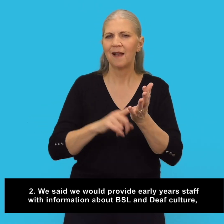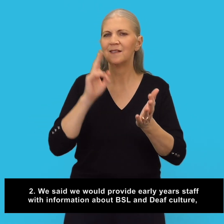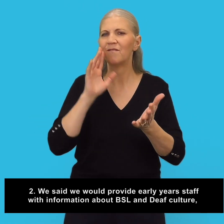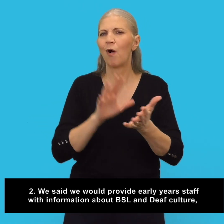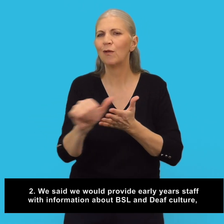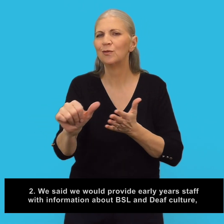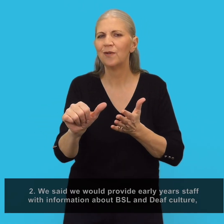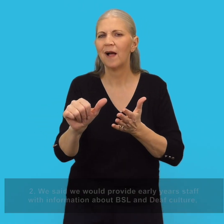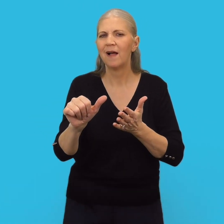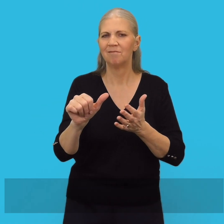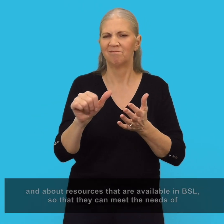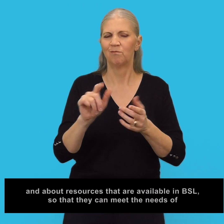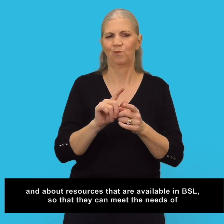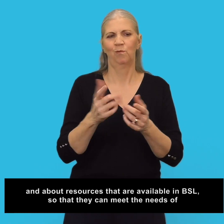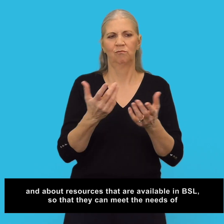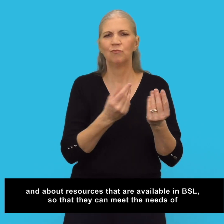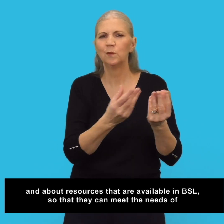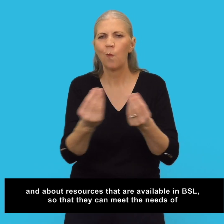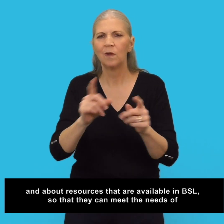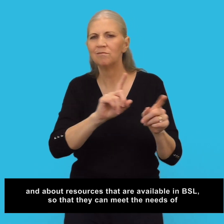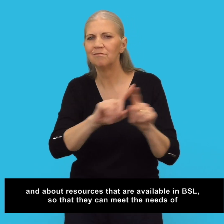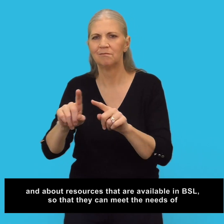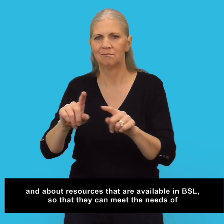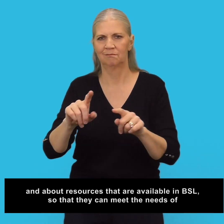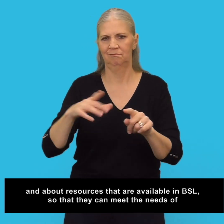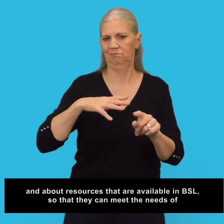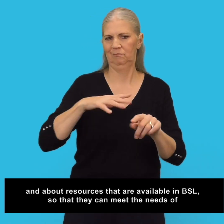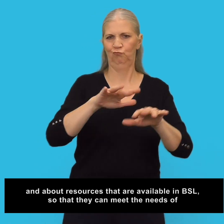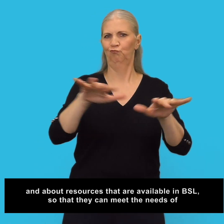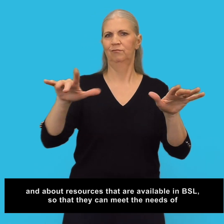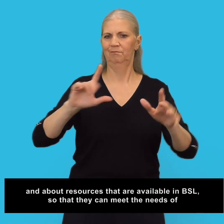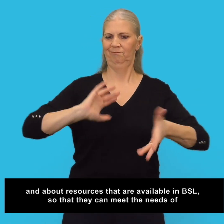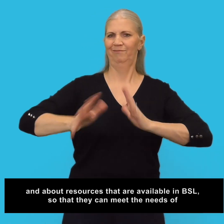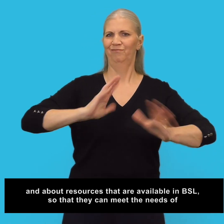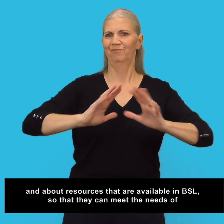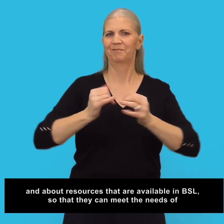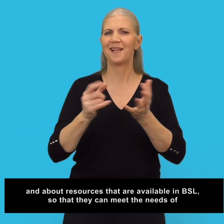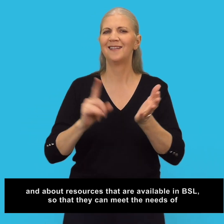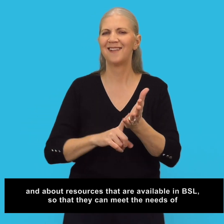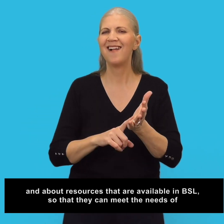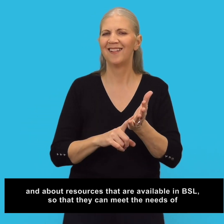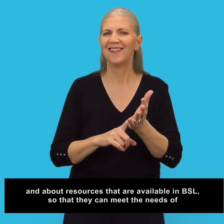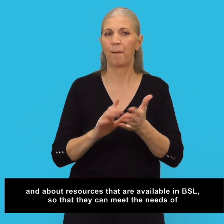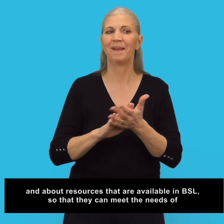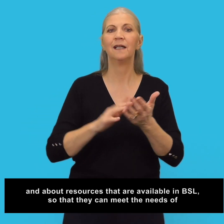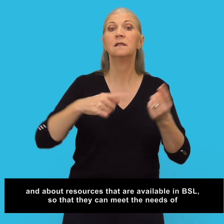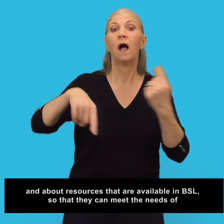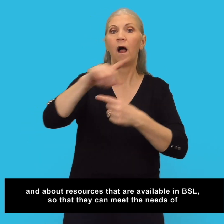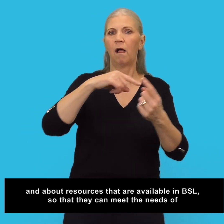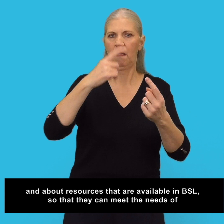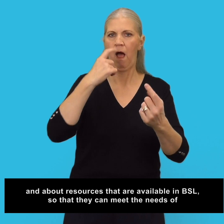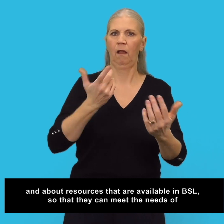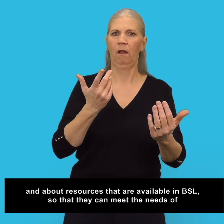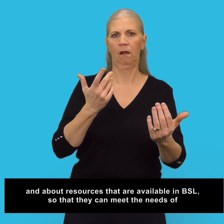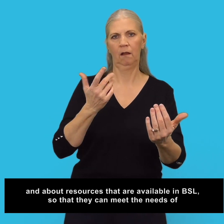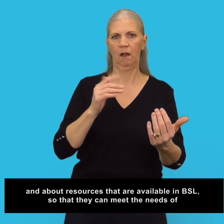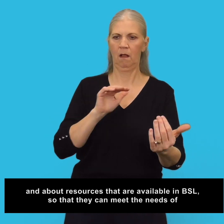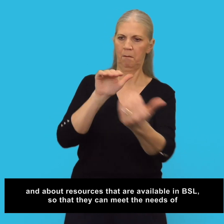culture and about resources that are available in BSL so that they can meet the needs of